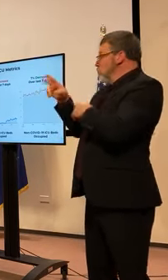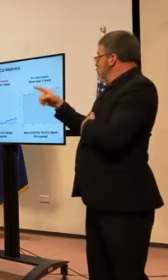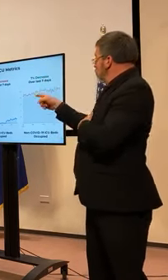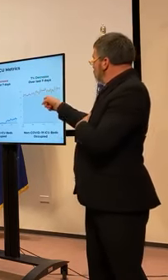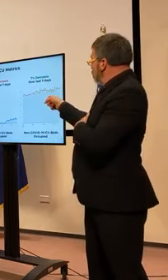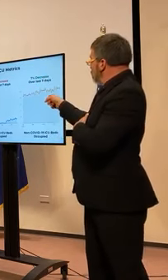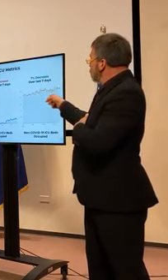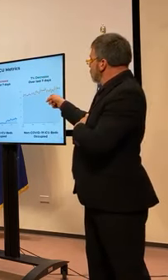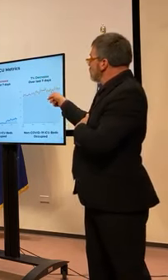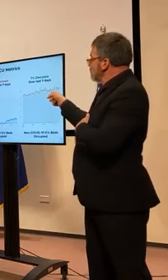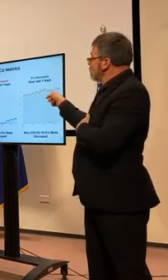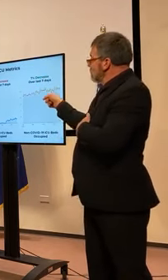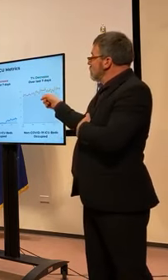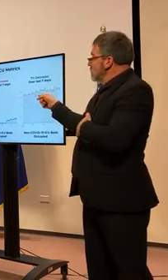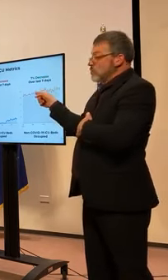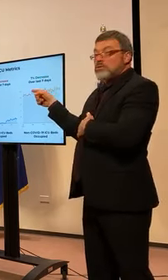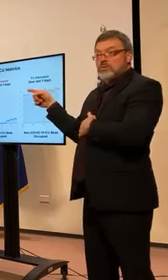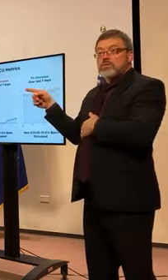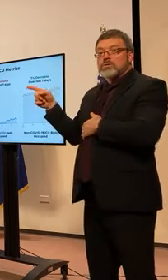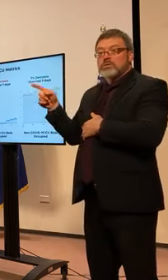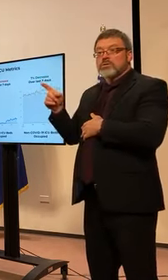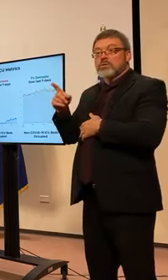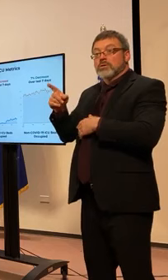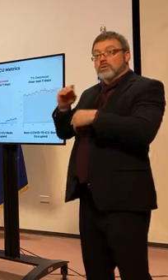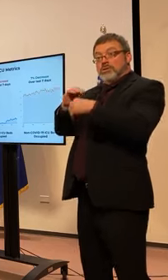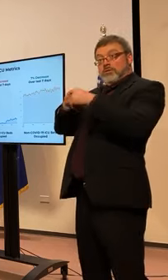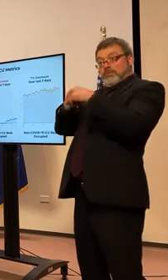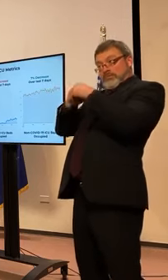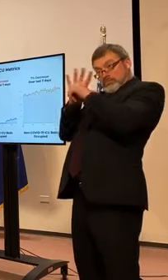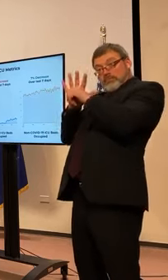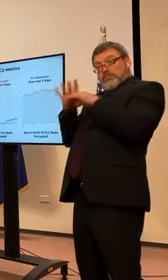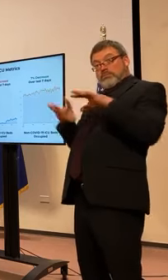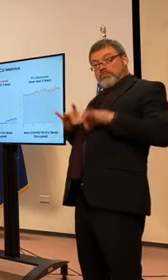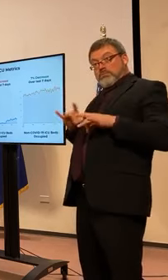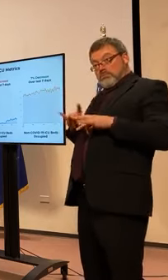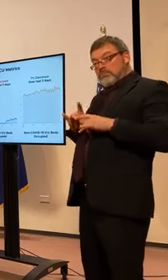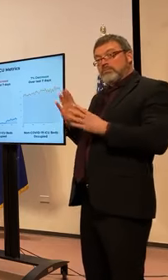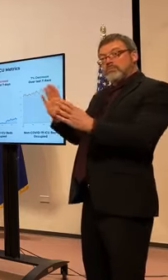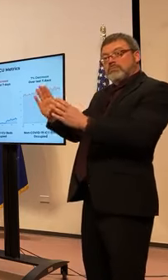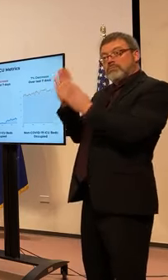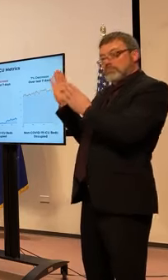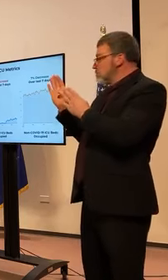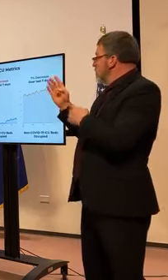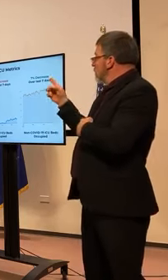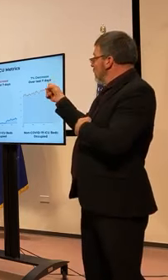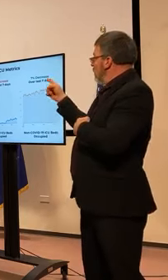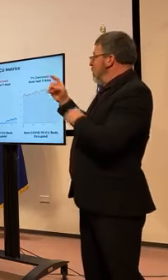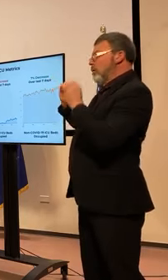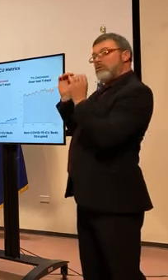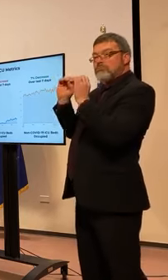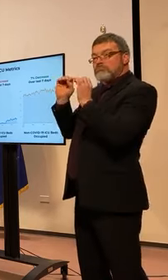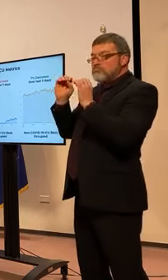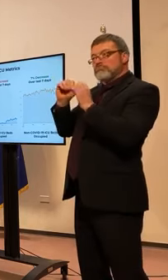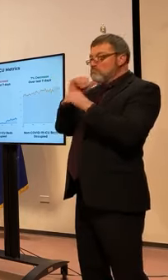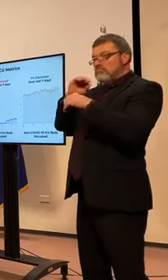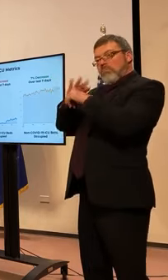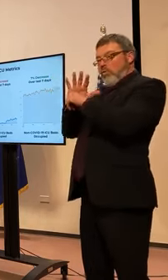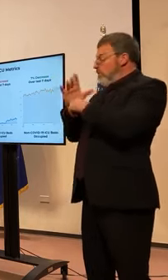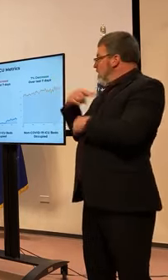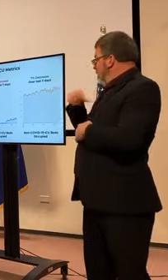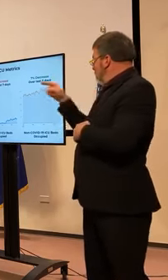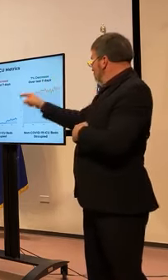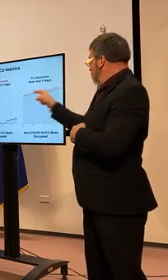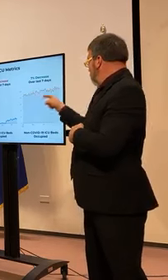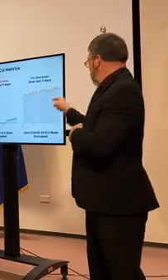of non-COVID patients in the ICU. So availability on the trend side has ticked up a bit over the last 7 days, which is certainly good